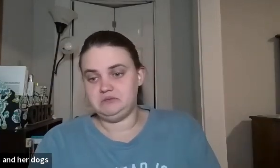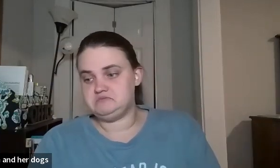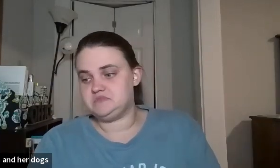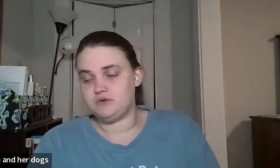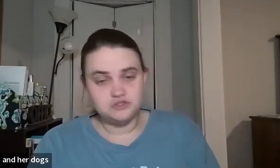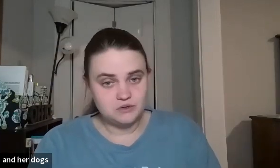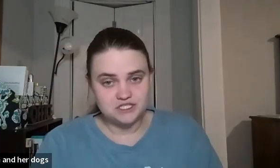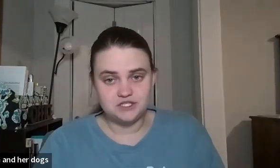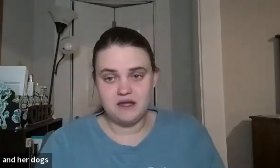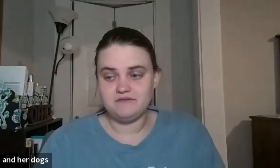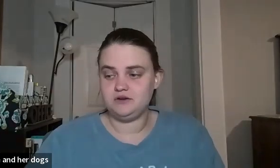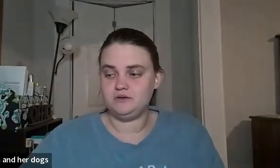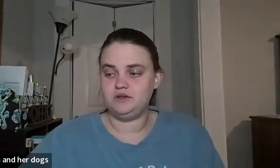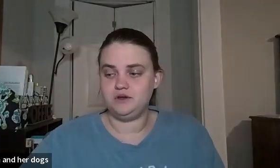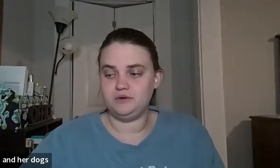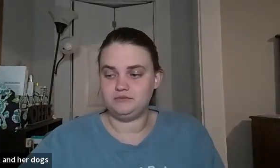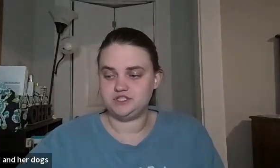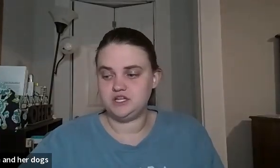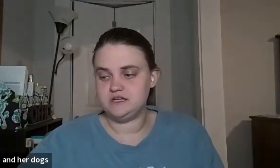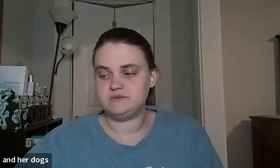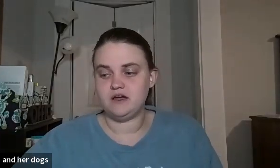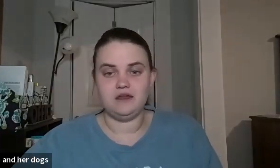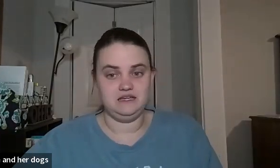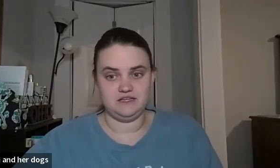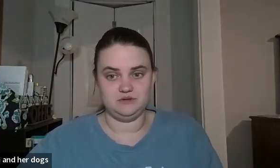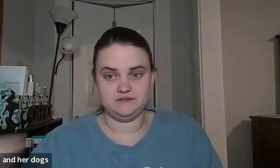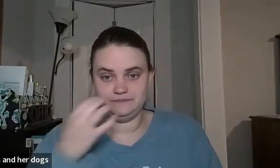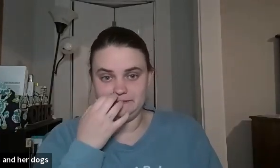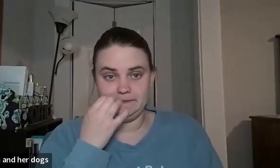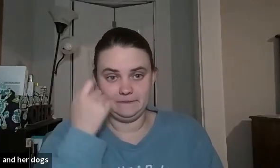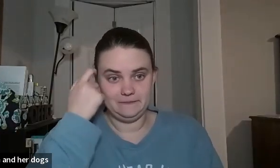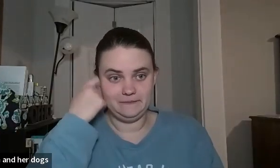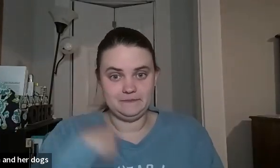any deaf culture questions you have that you're, just curious about, any of that sort.